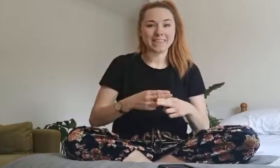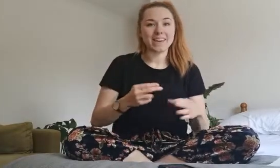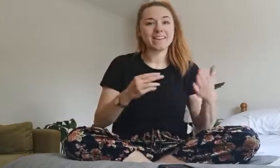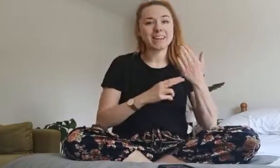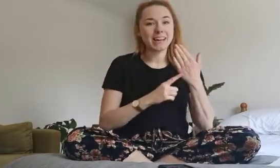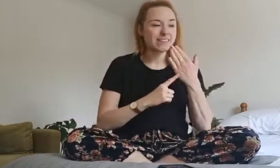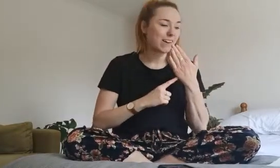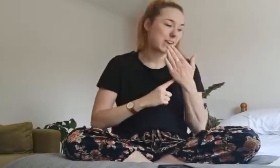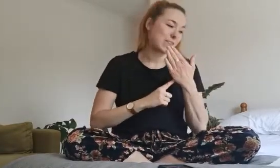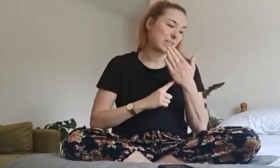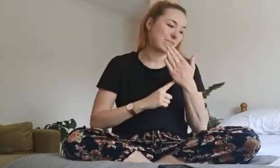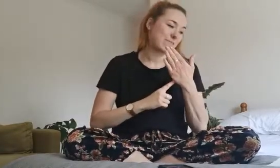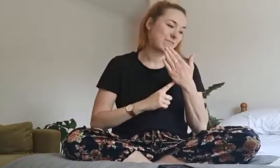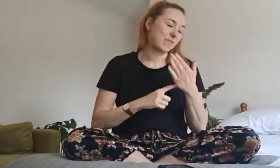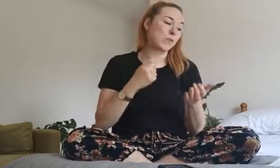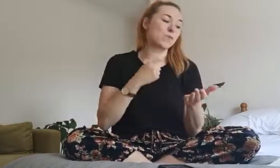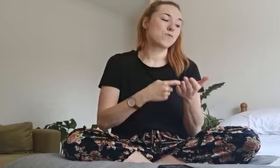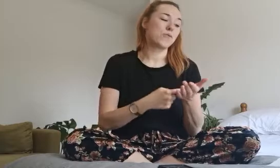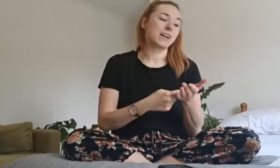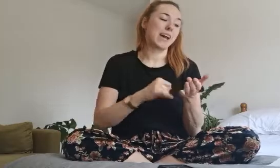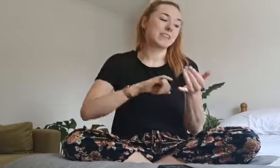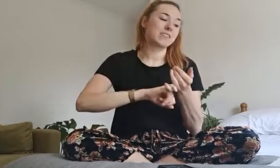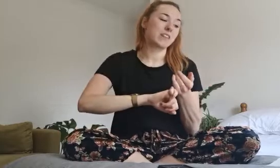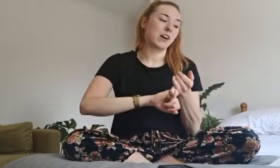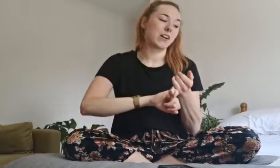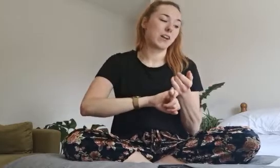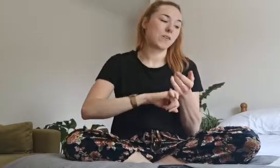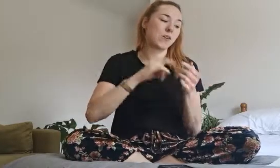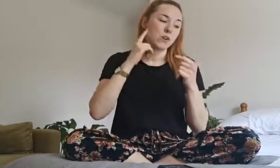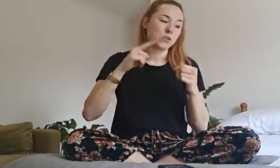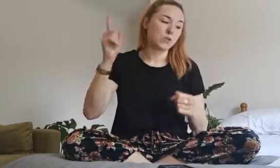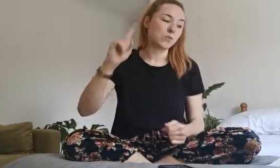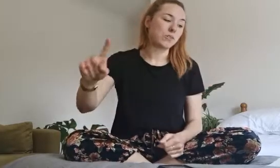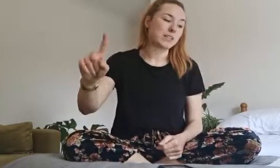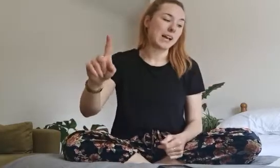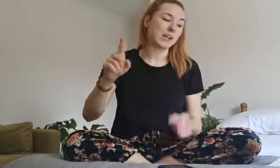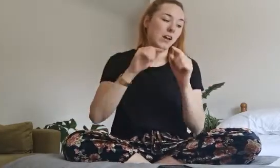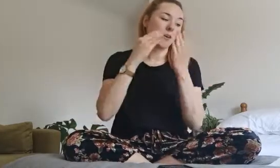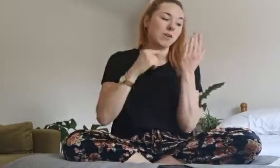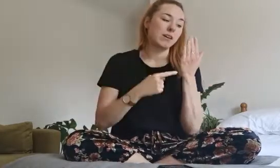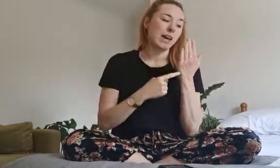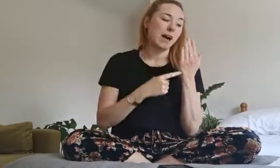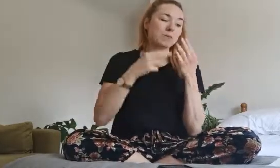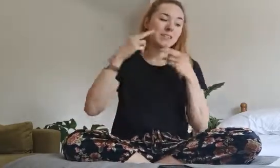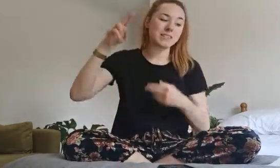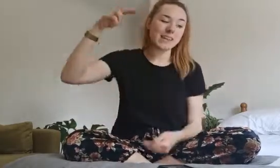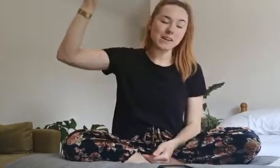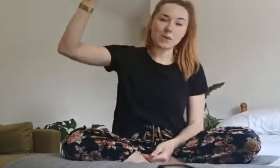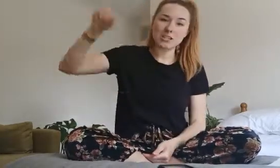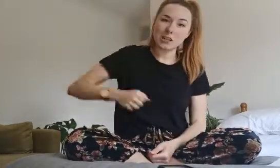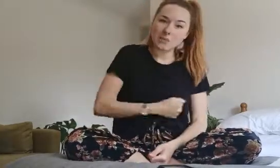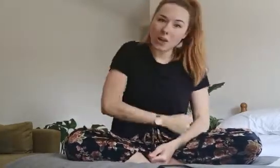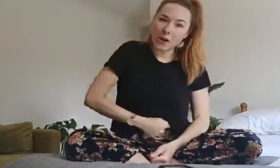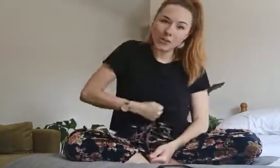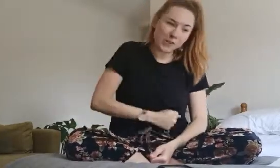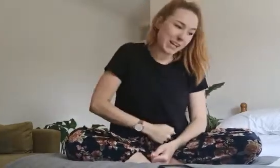a tango. Roy and Silo taught Tango how to sing when she was